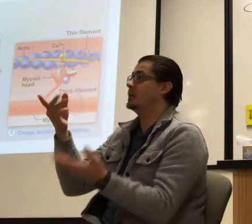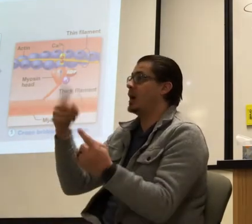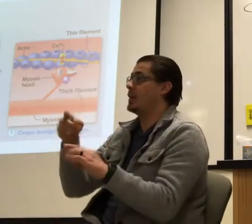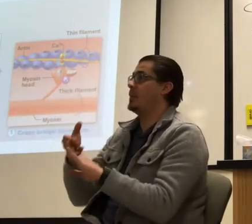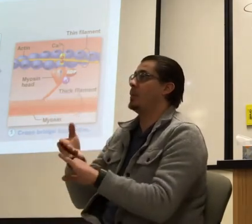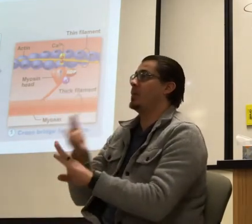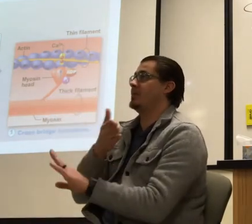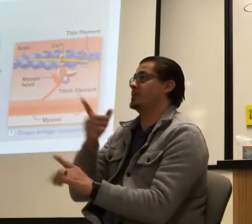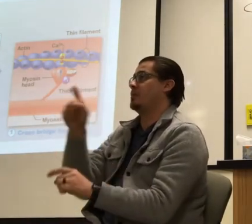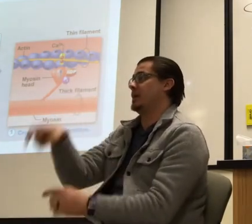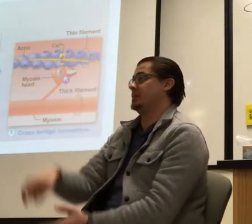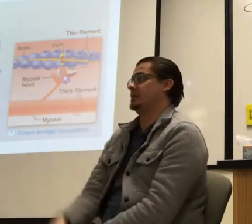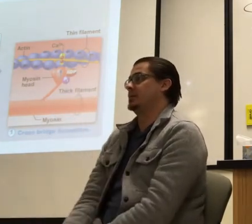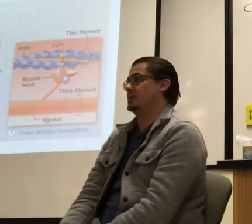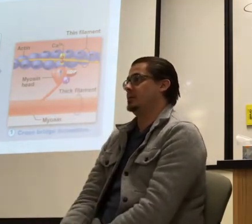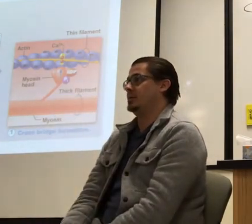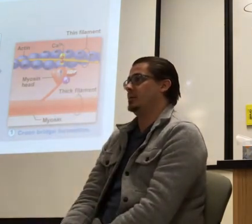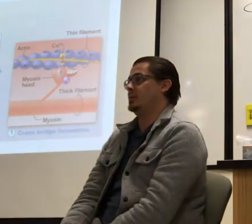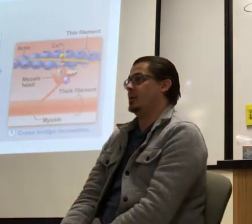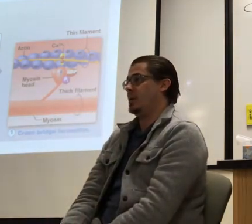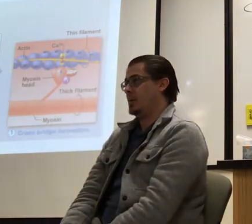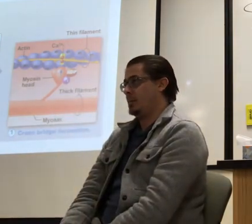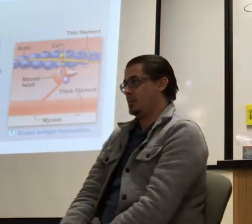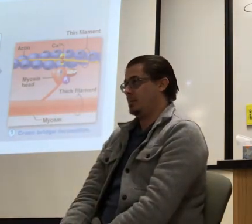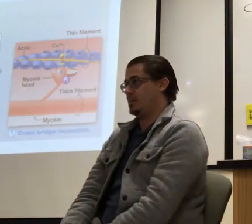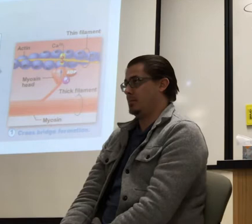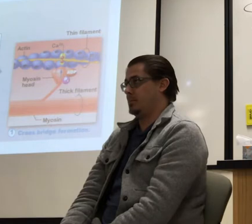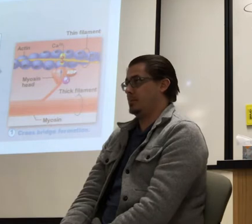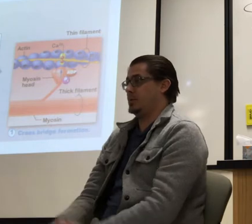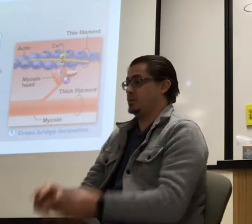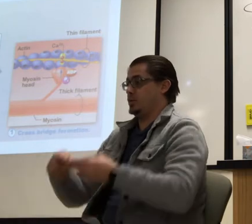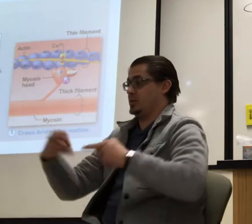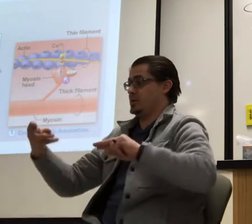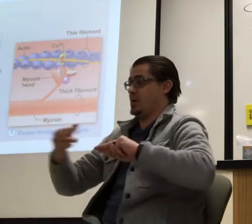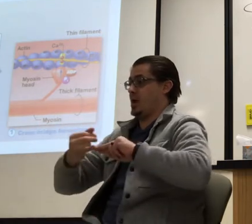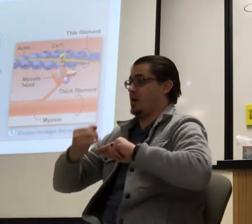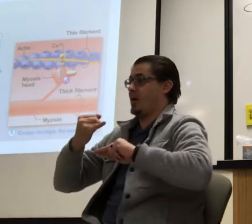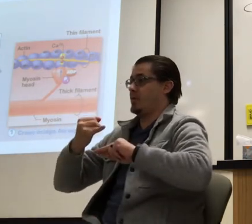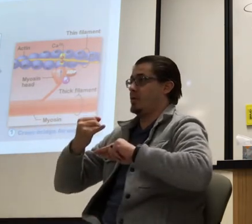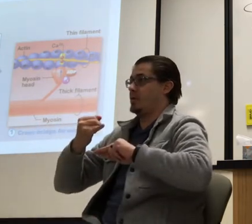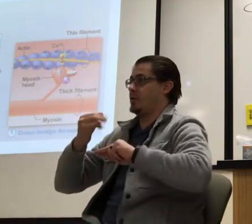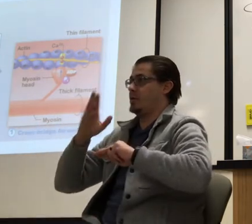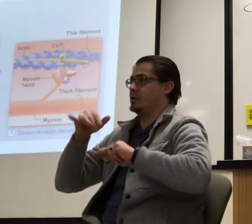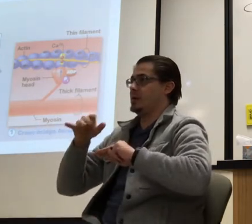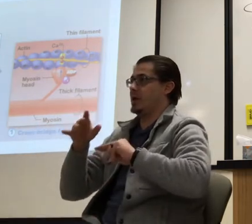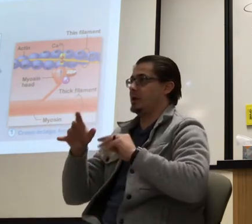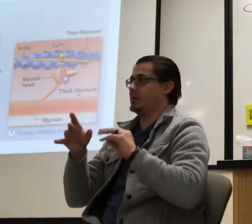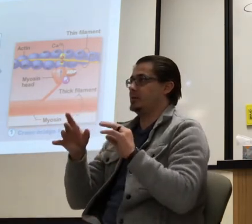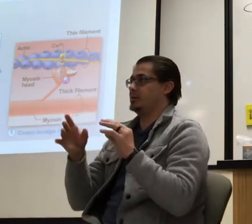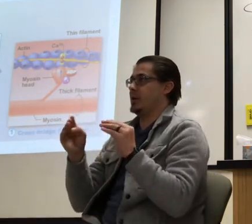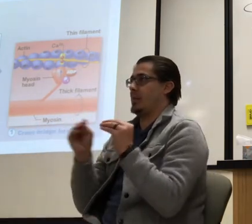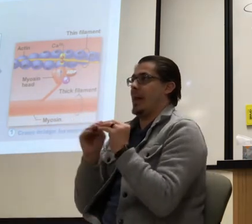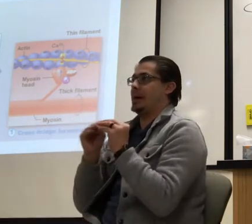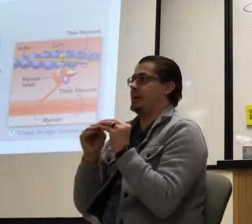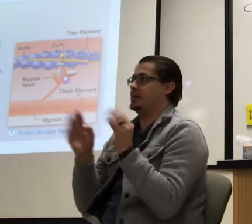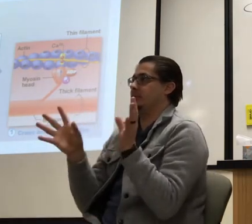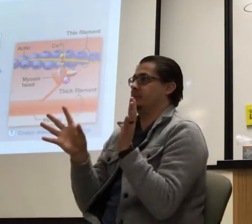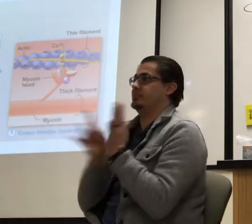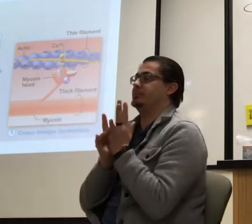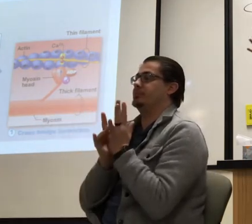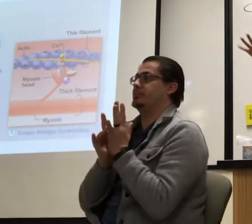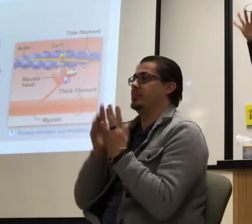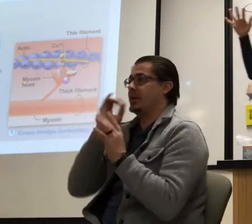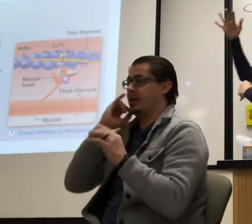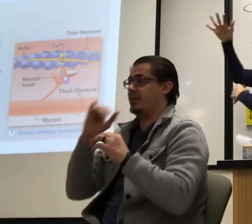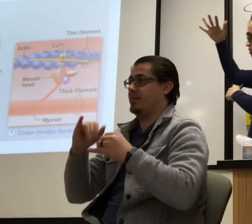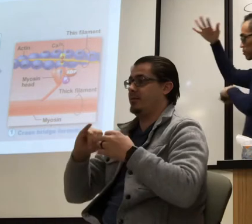previously if we get the crossbridge. As soon as they're uncovered, it's like there's like it's like a magnet, just boom, it sticks to it. But as long as they're